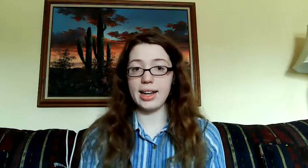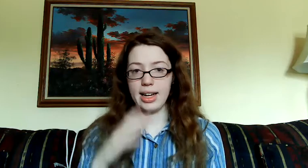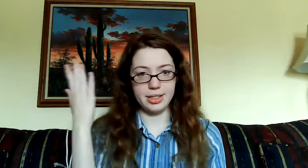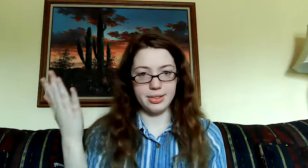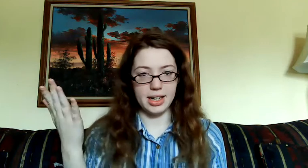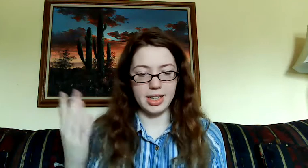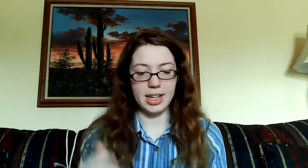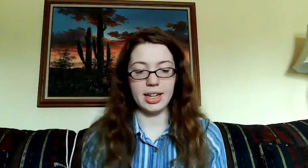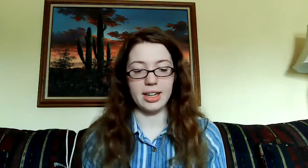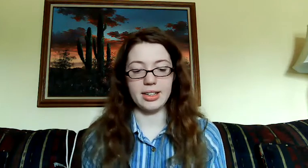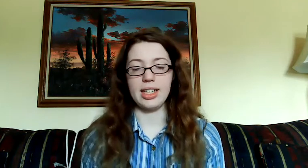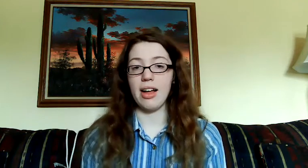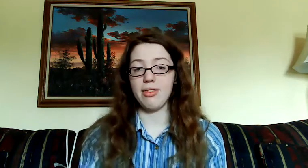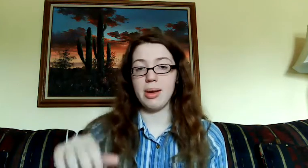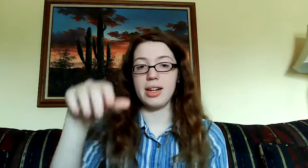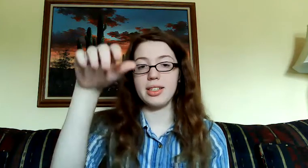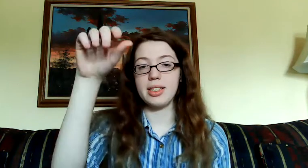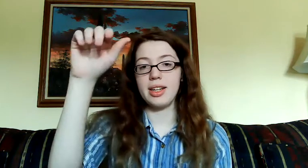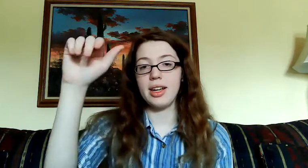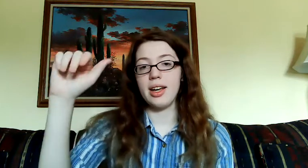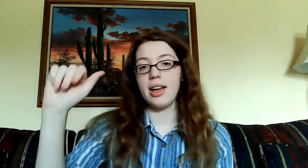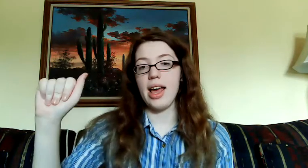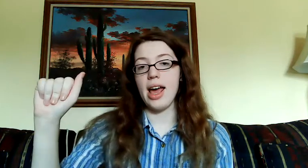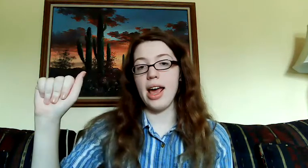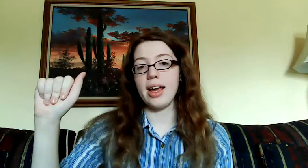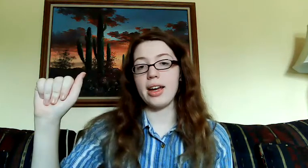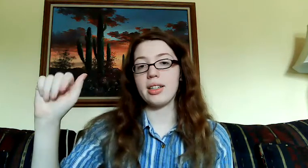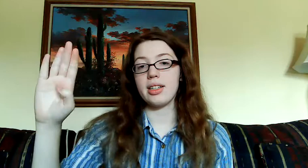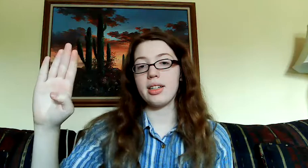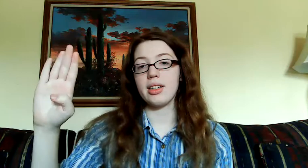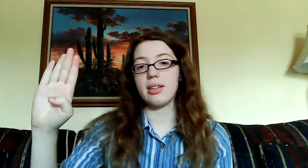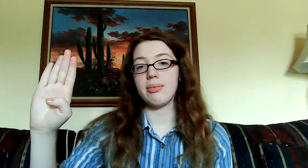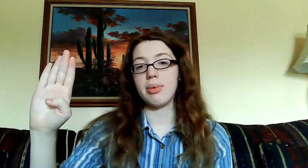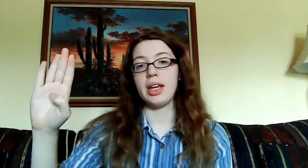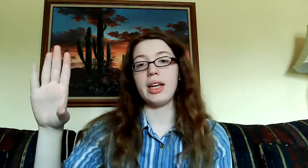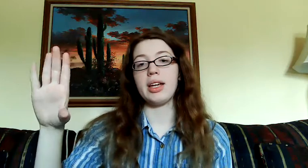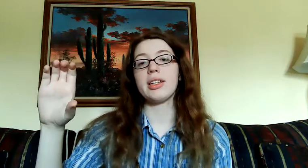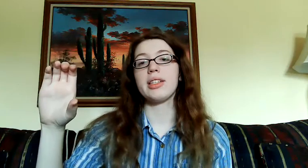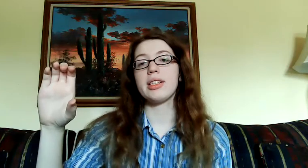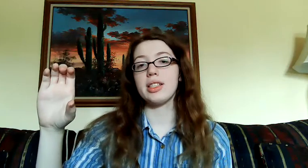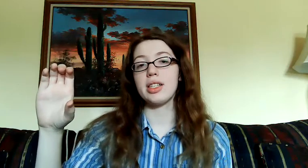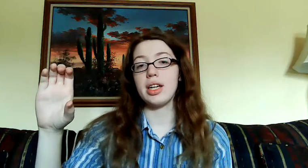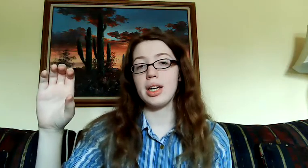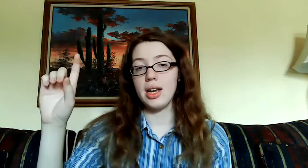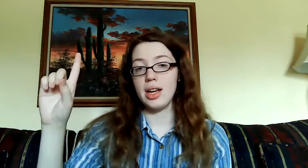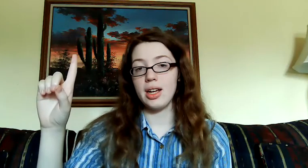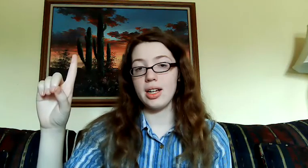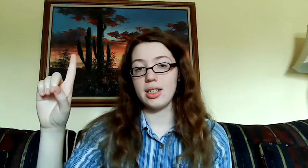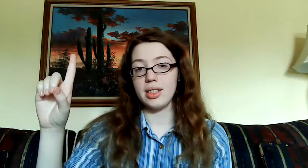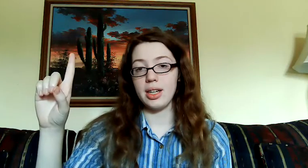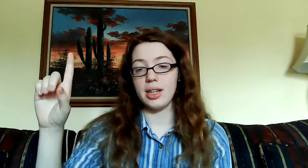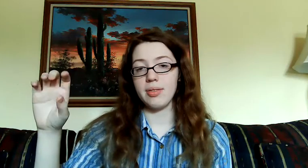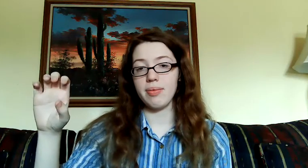you're rusty, here's the alphabet. A, B, C, D,